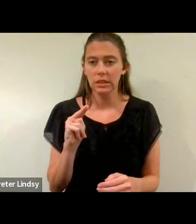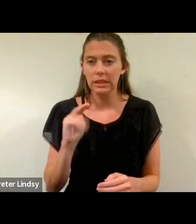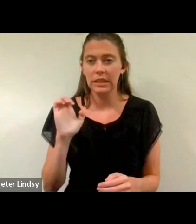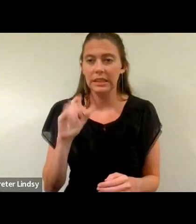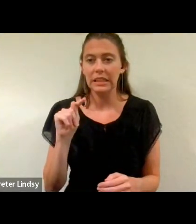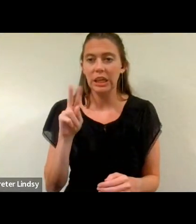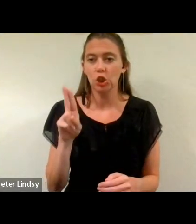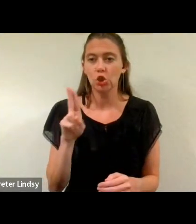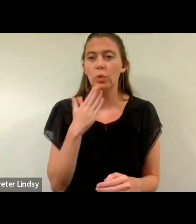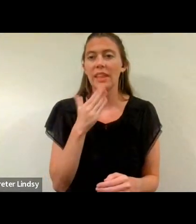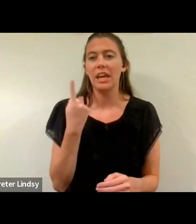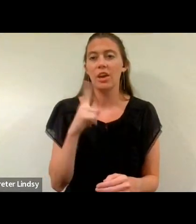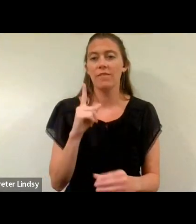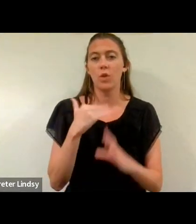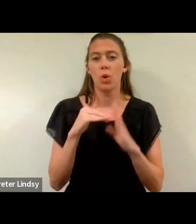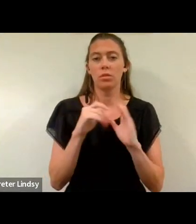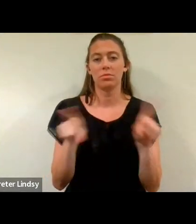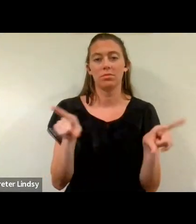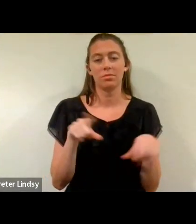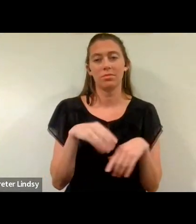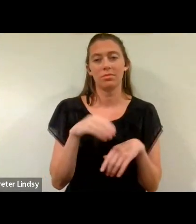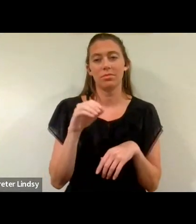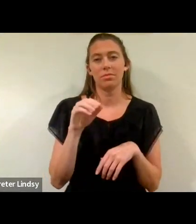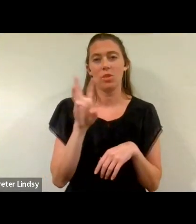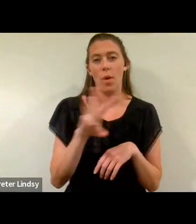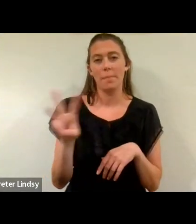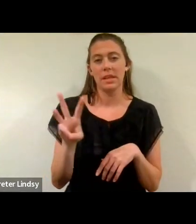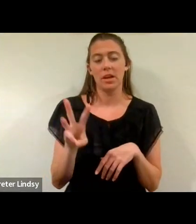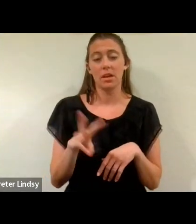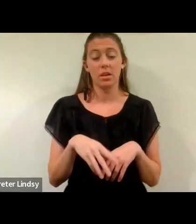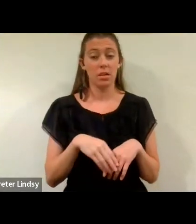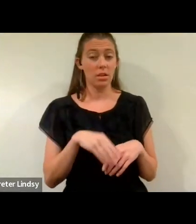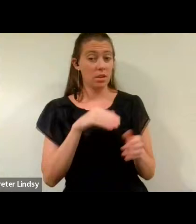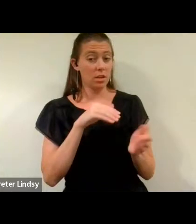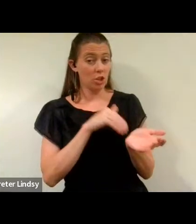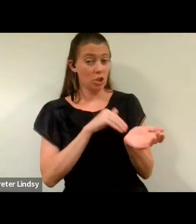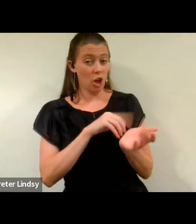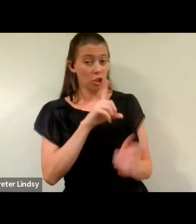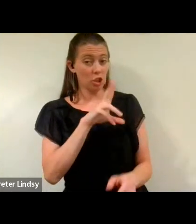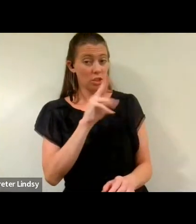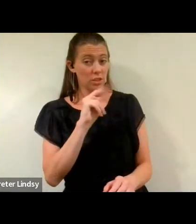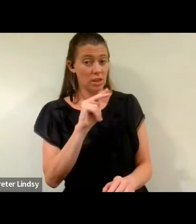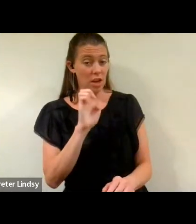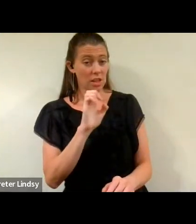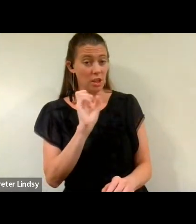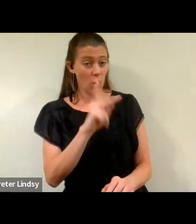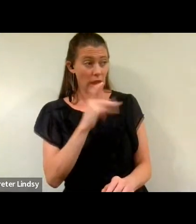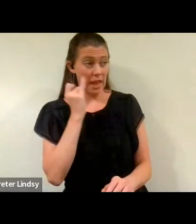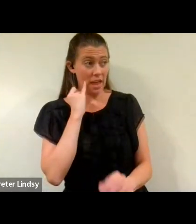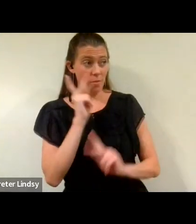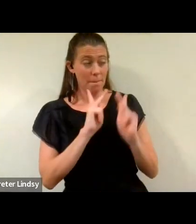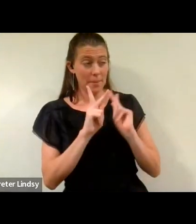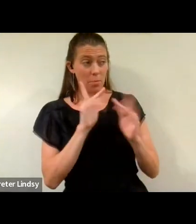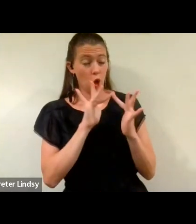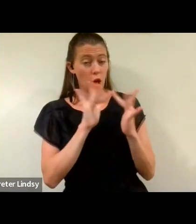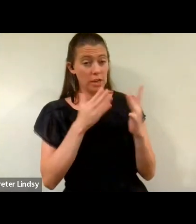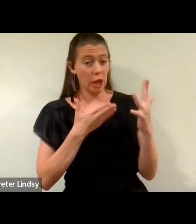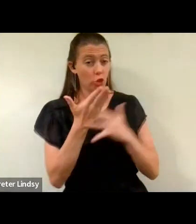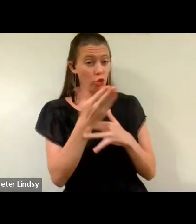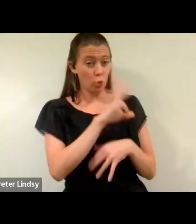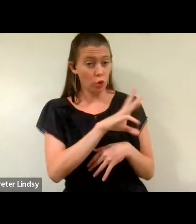For the sake of time, Dr. Dunn, is it okay if folks reach out through this website and through this email with any additional questions?